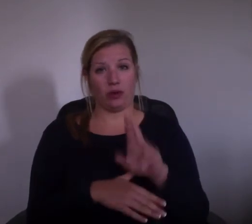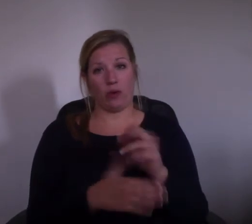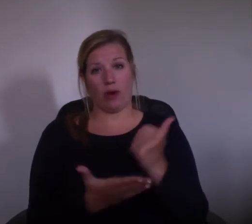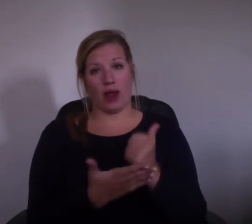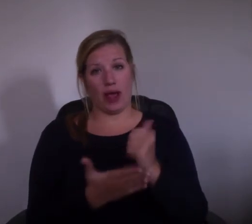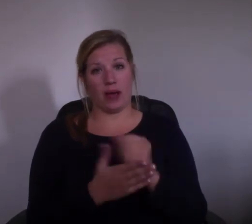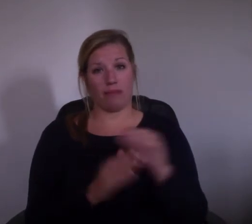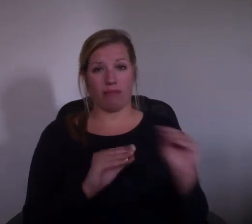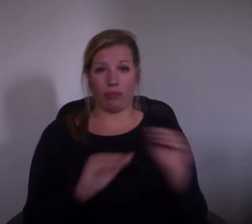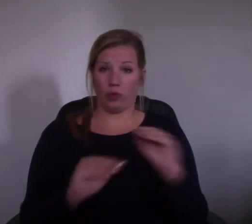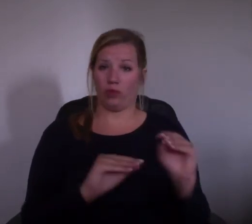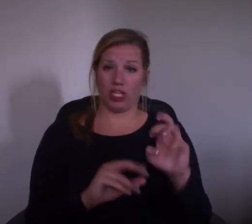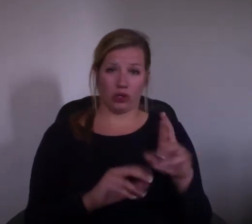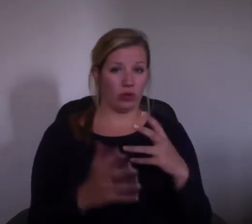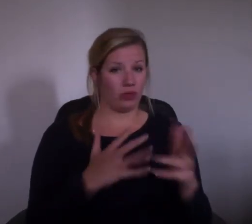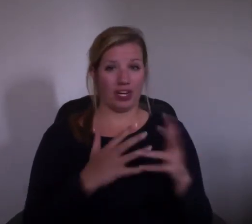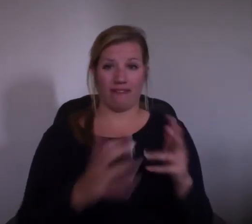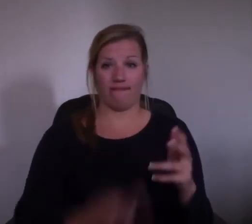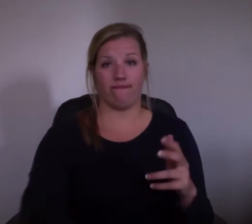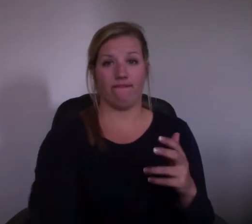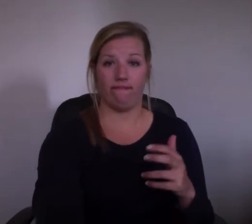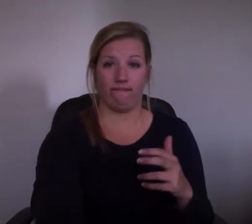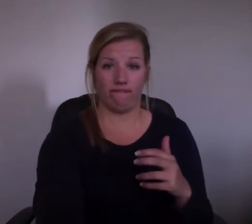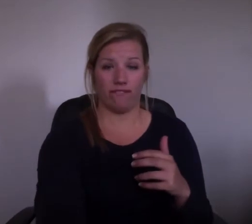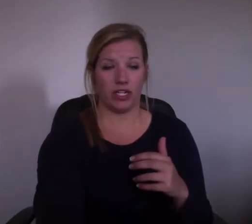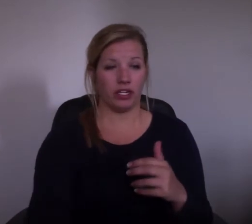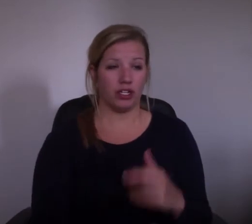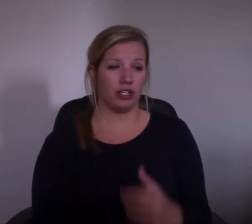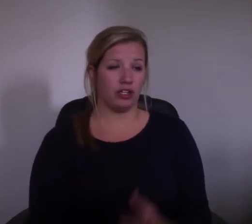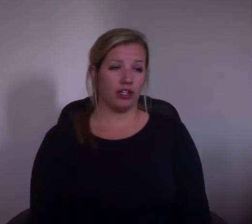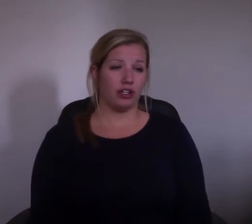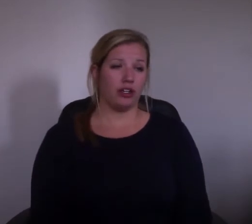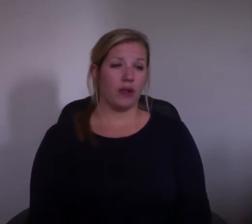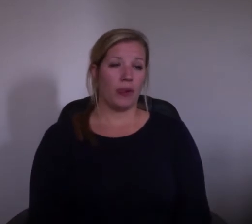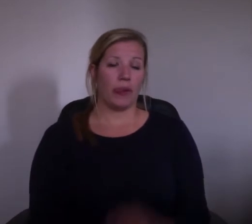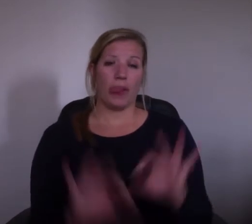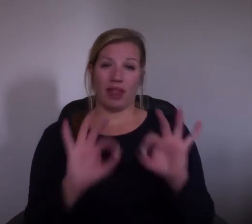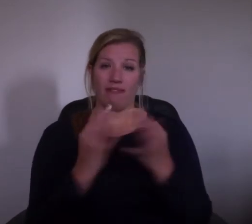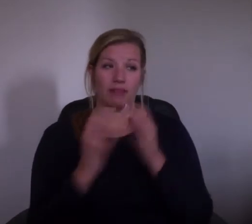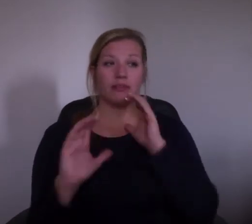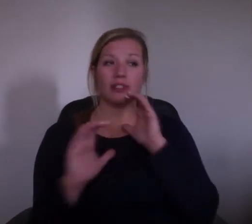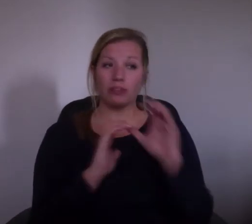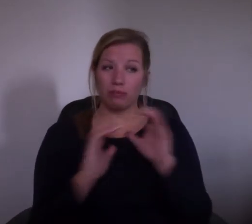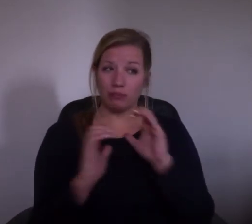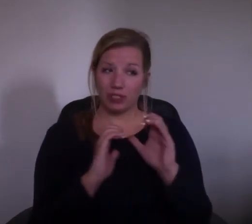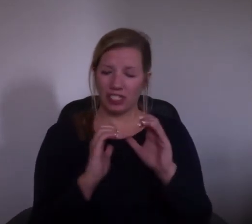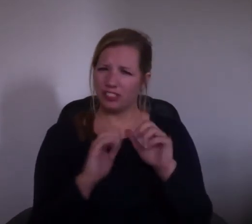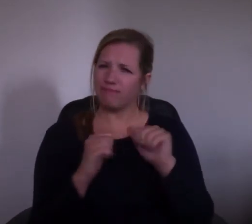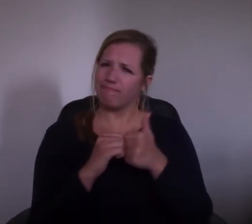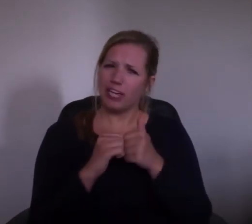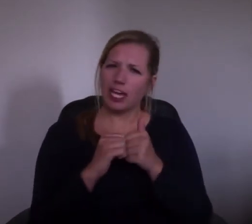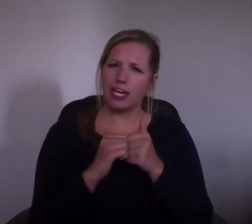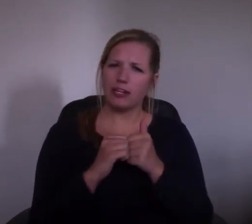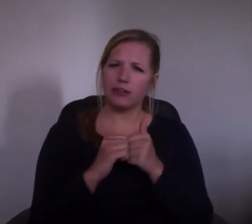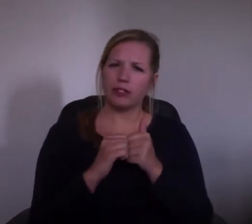Family communications. How will you contact one another